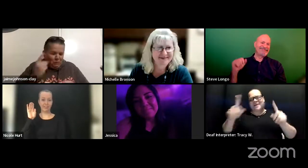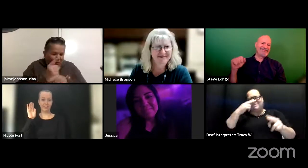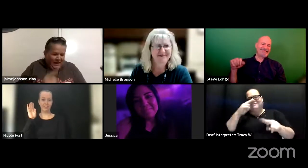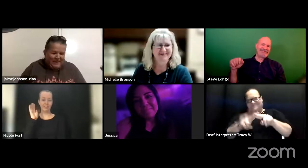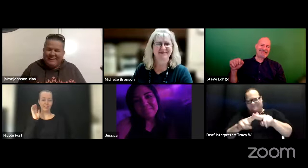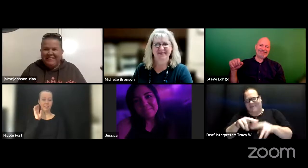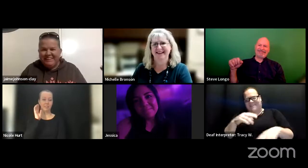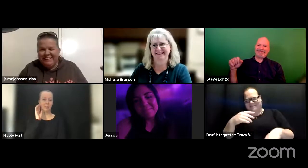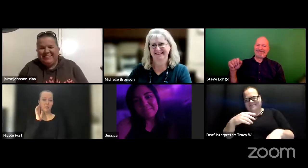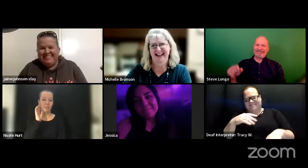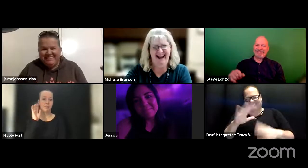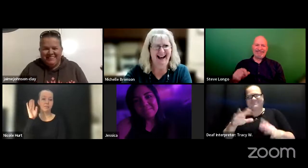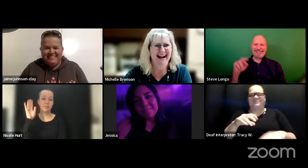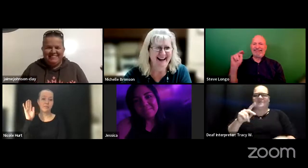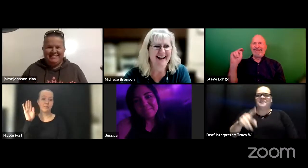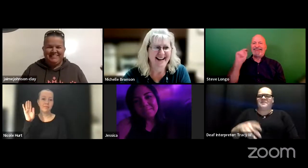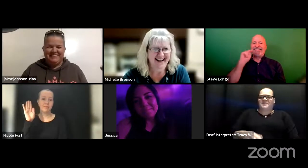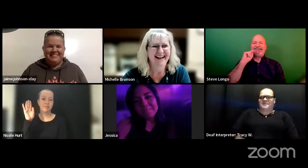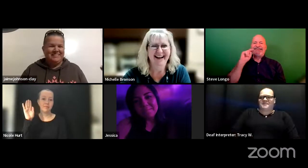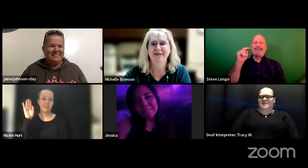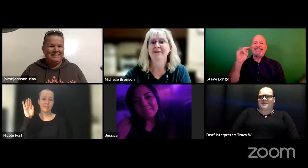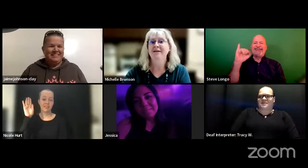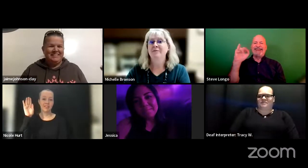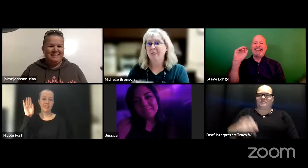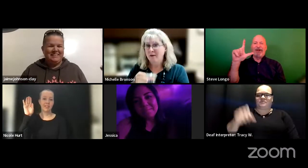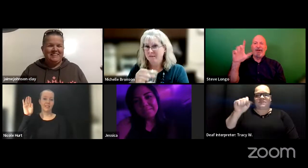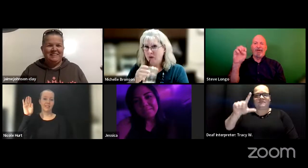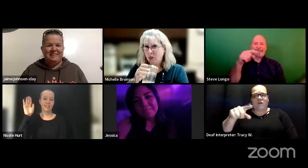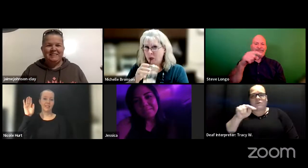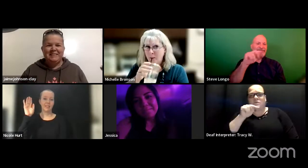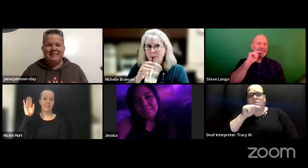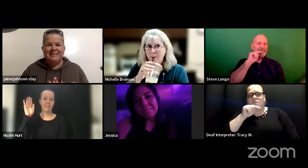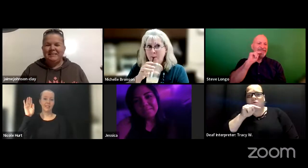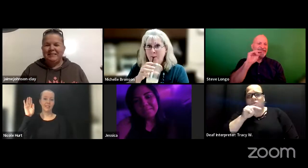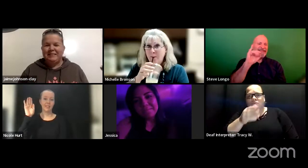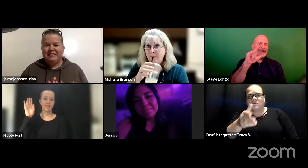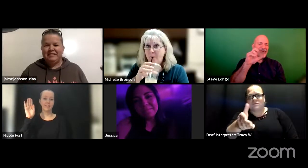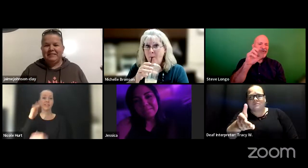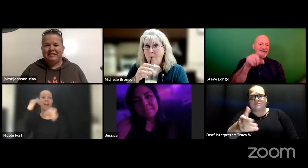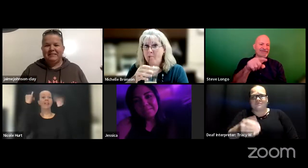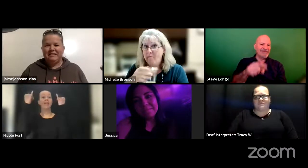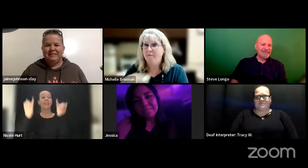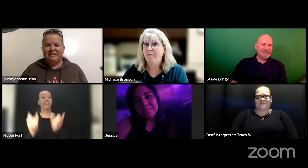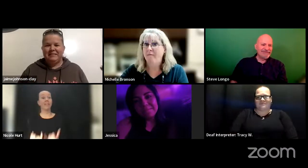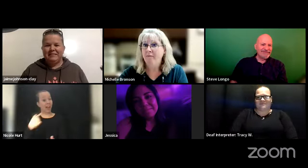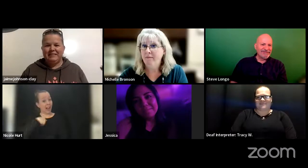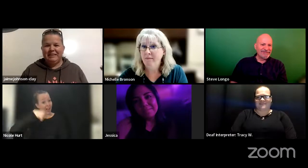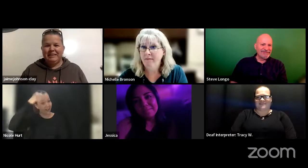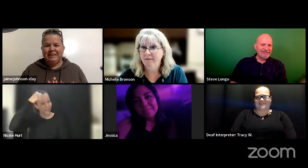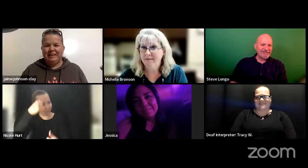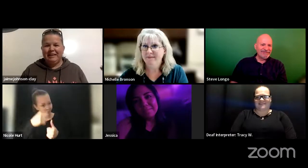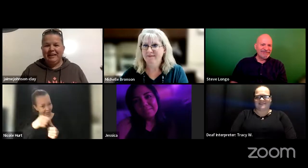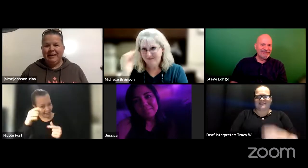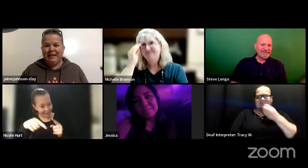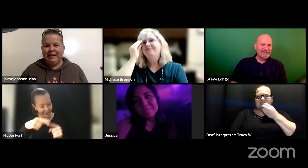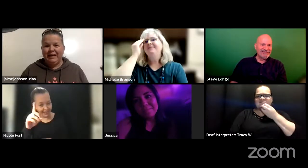of fun. It was fun to have a little competition for sure. And Steve, giving the floor to Nicole.